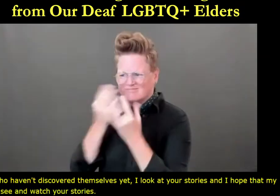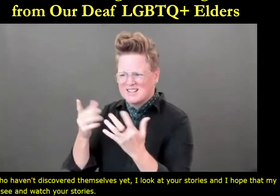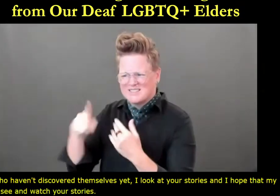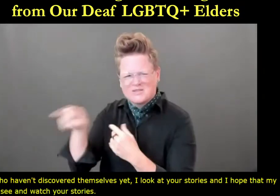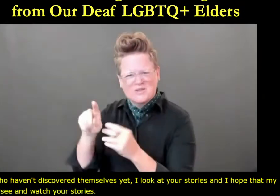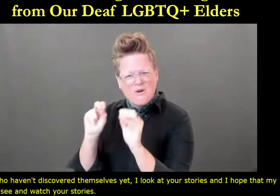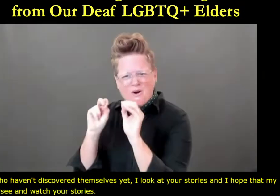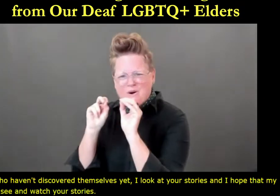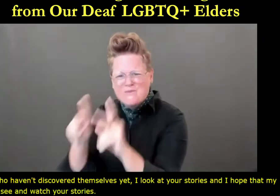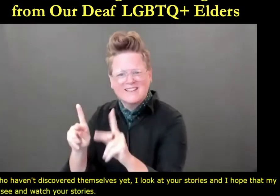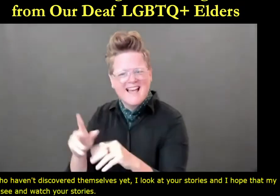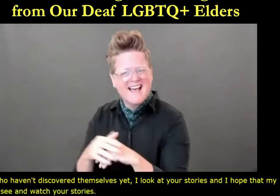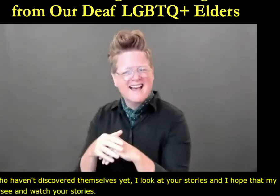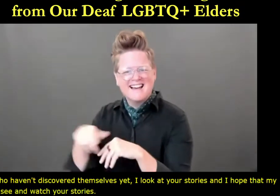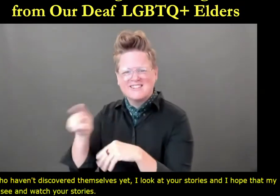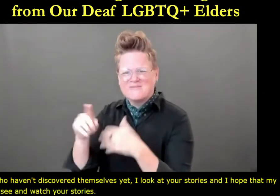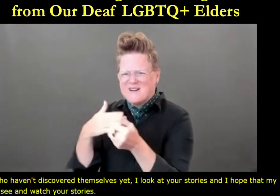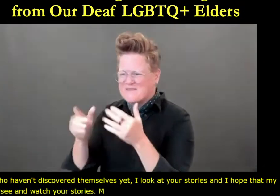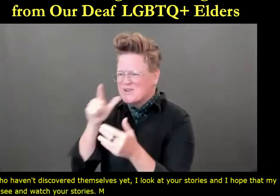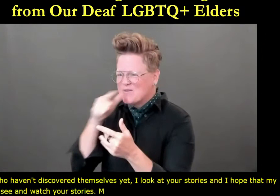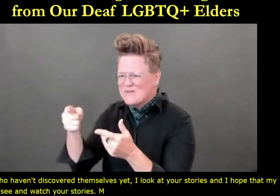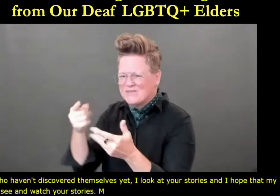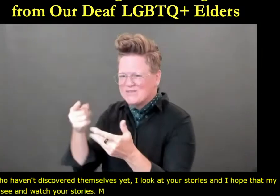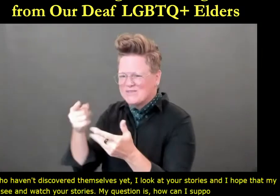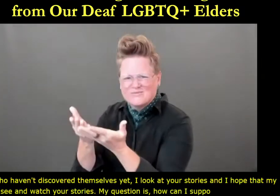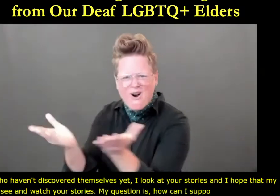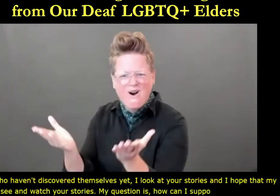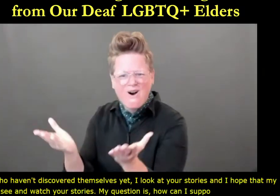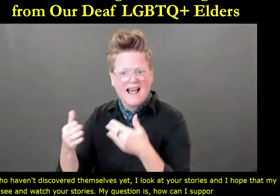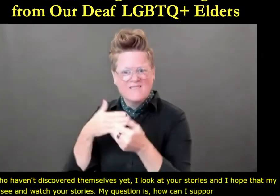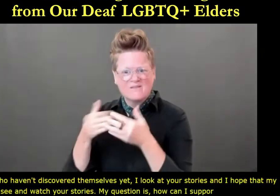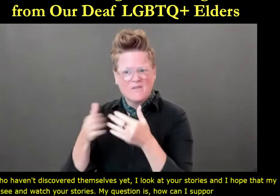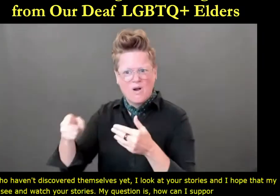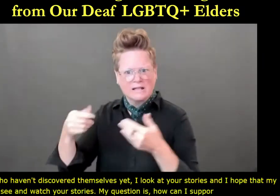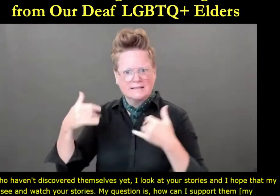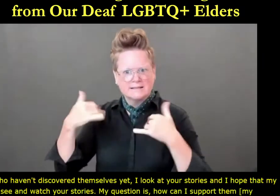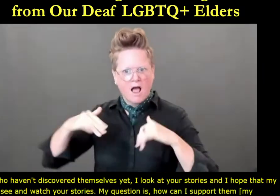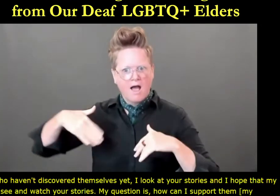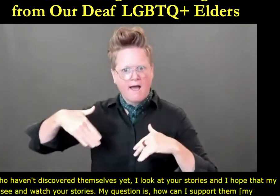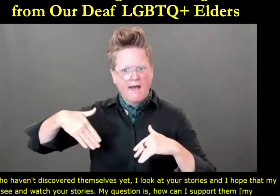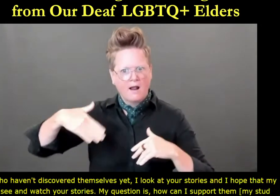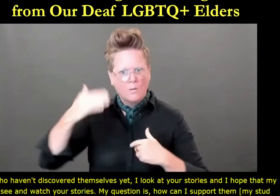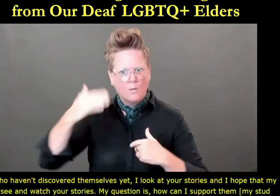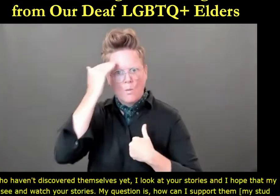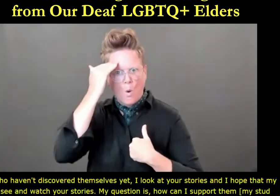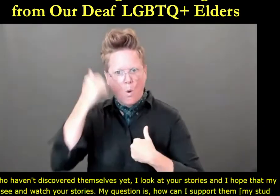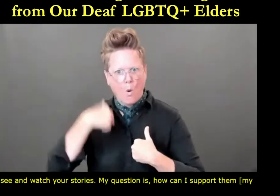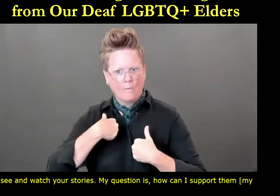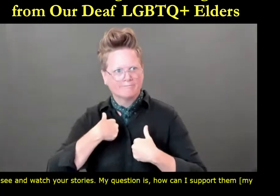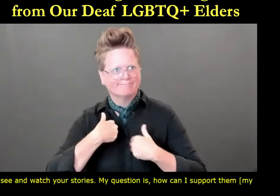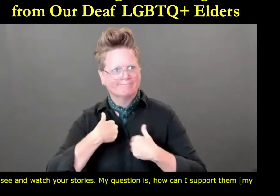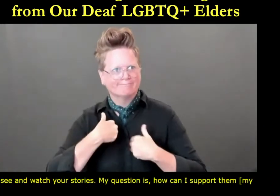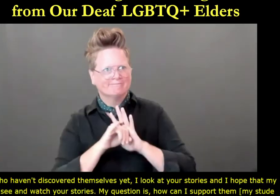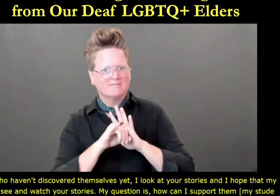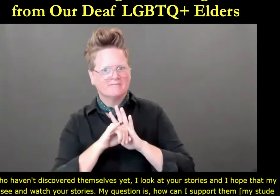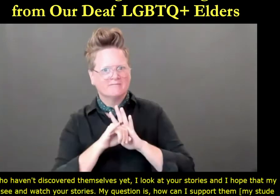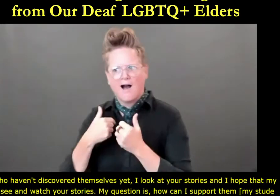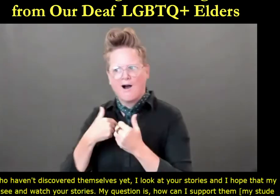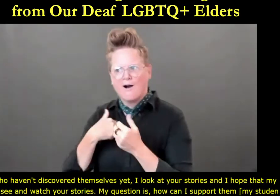be who and what they are that it's okay you know they can stay who they are even though maybe they're